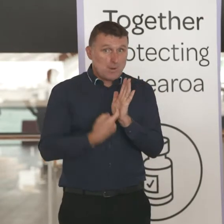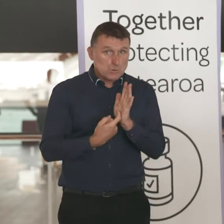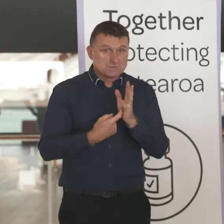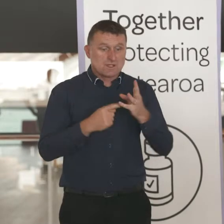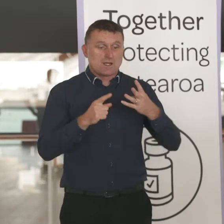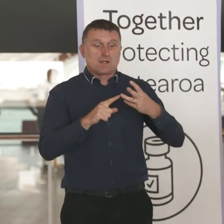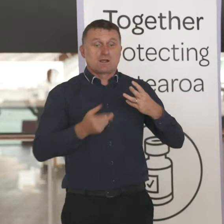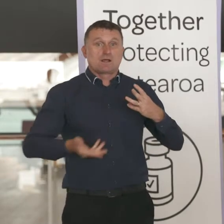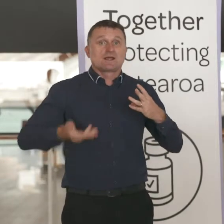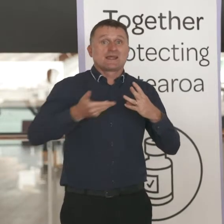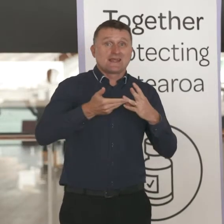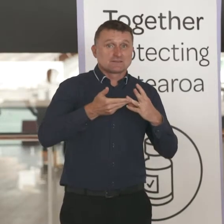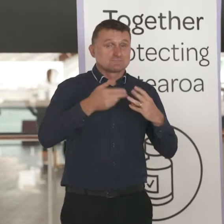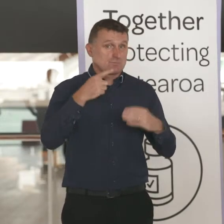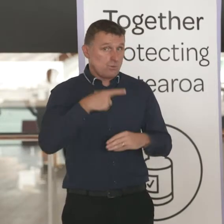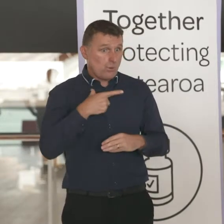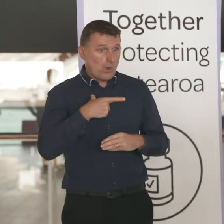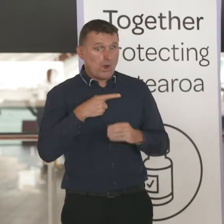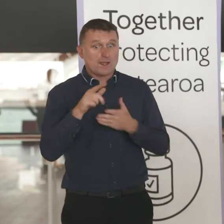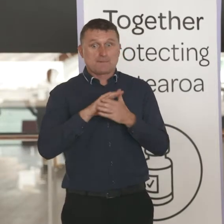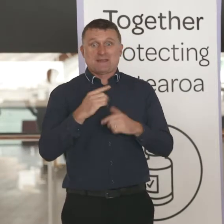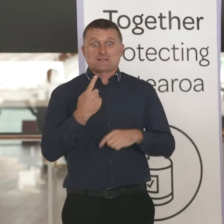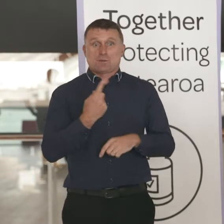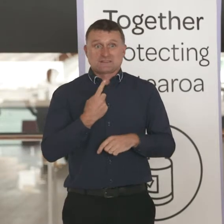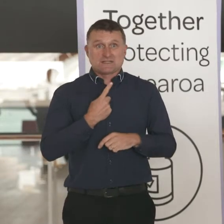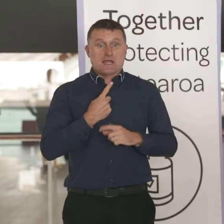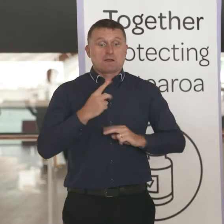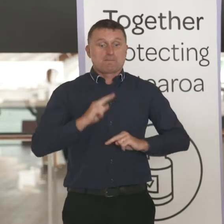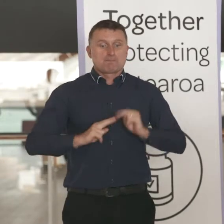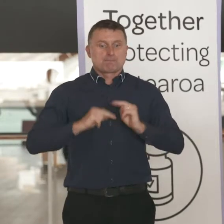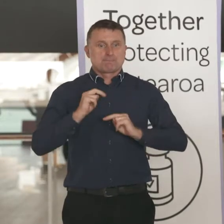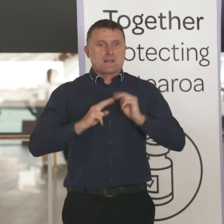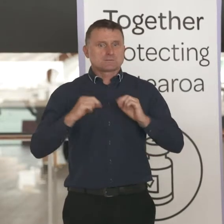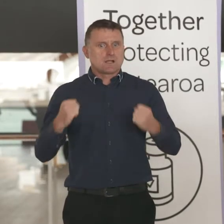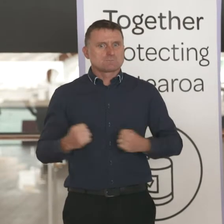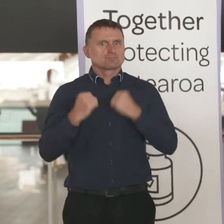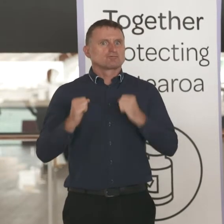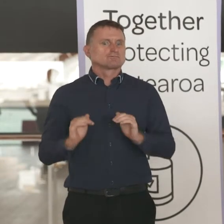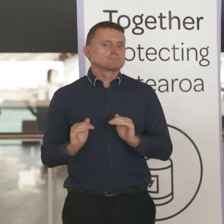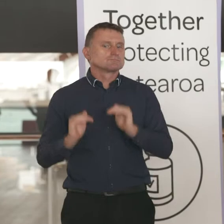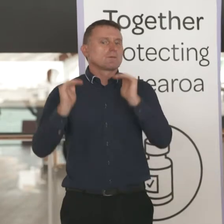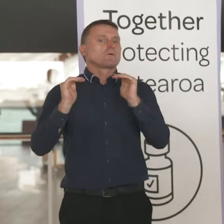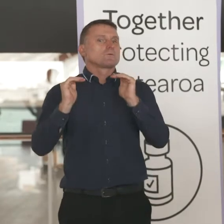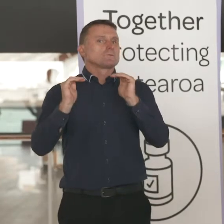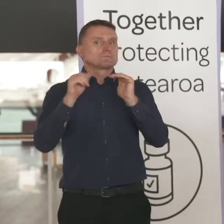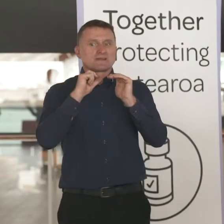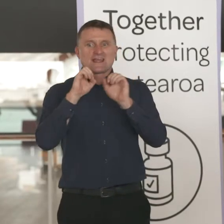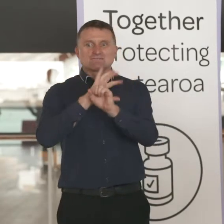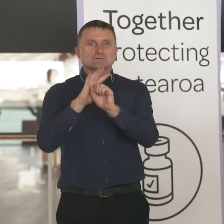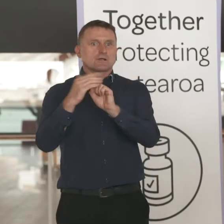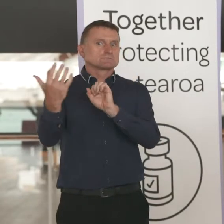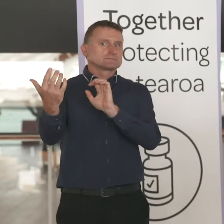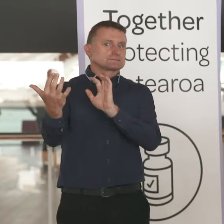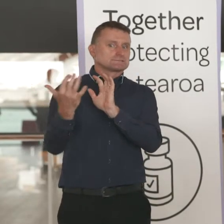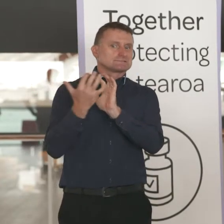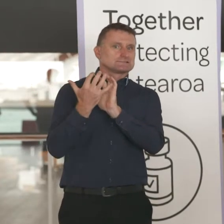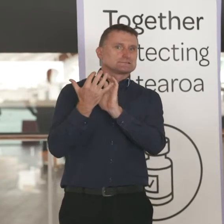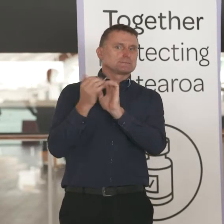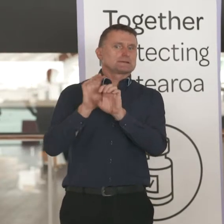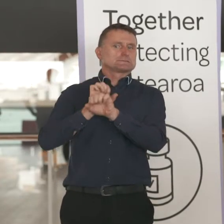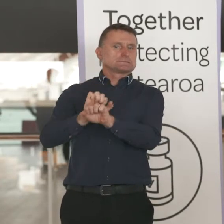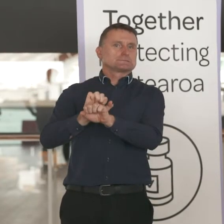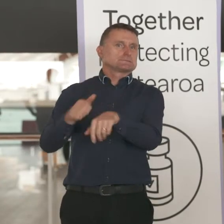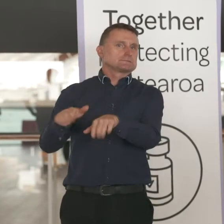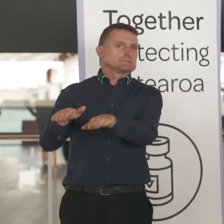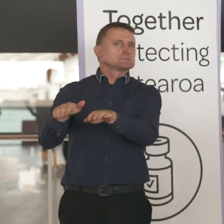protection comes and is matured and more protective if you get that boosted dose for Omicron. So they should go out